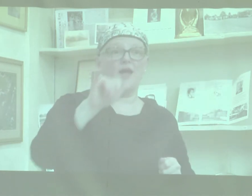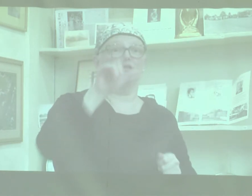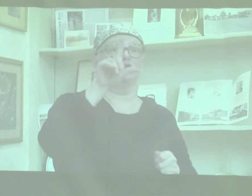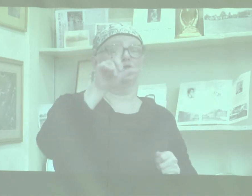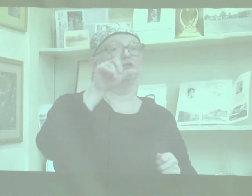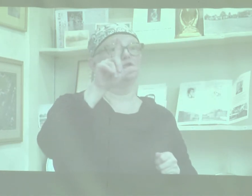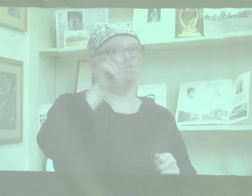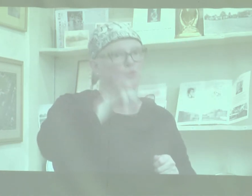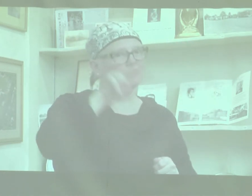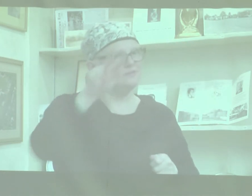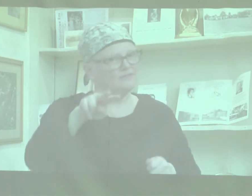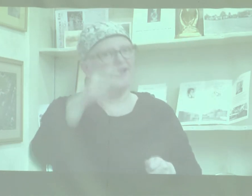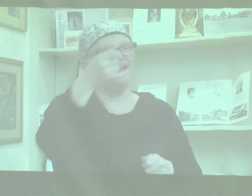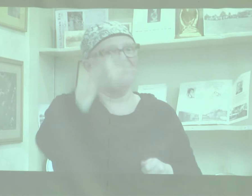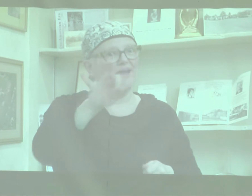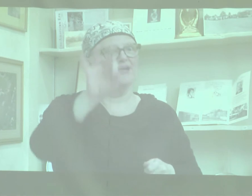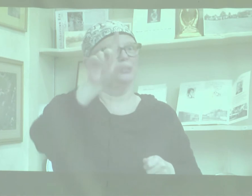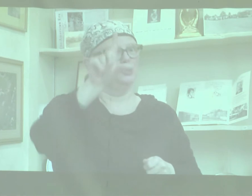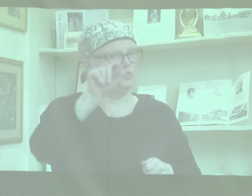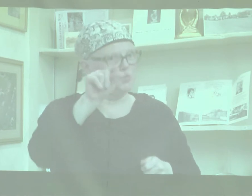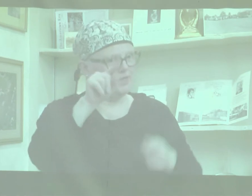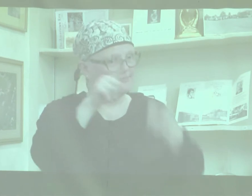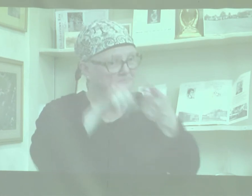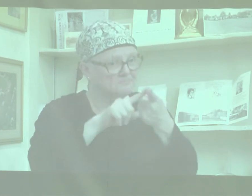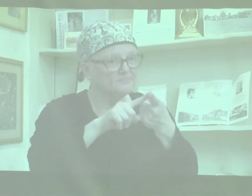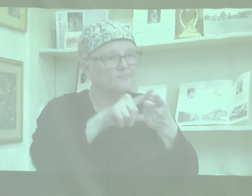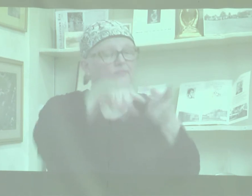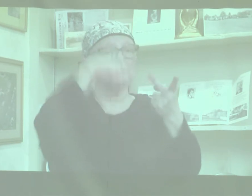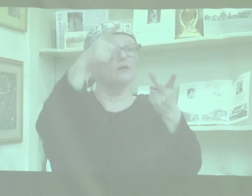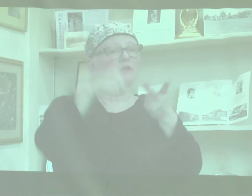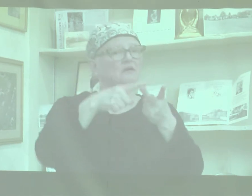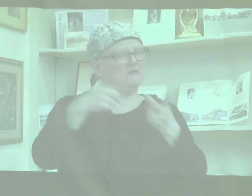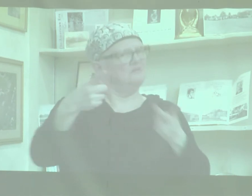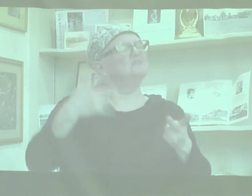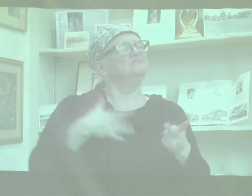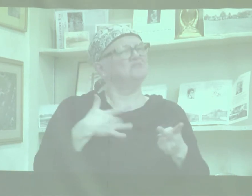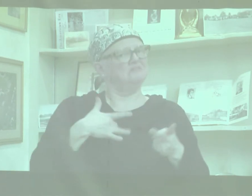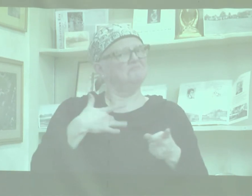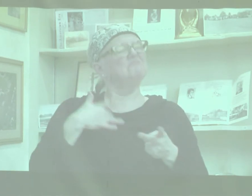to remember the celebration on July 22nd of 1920.